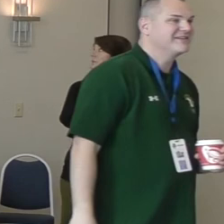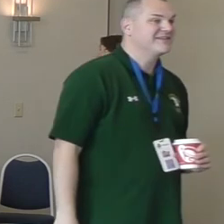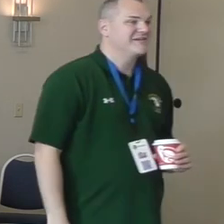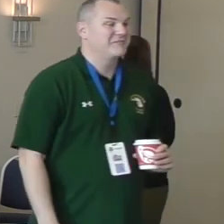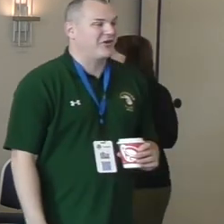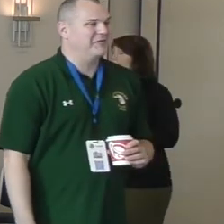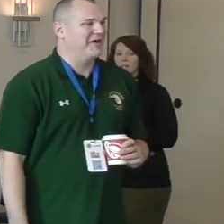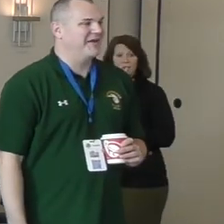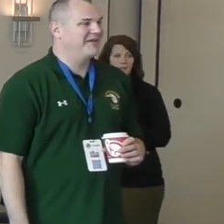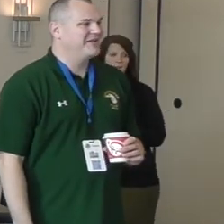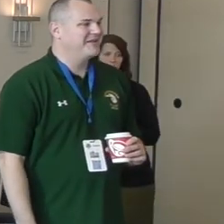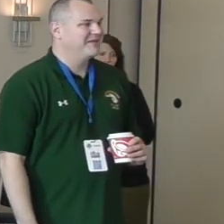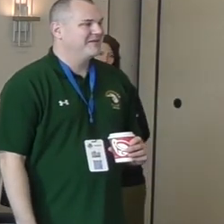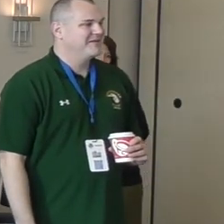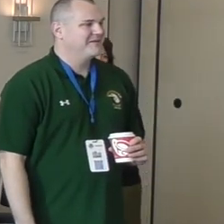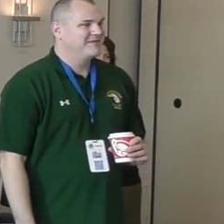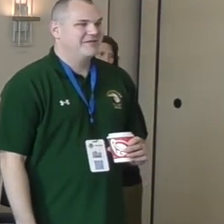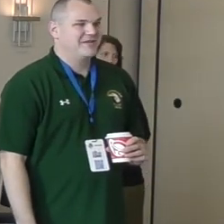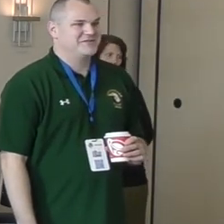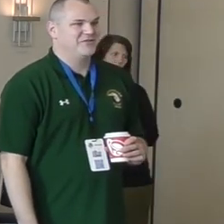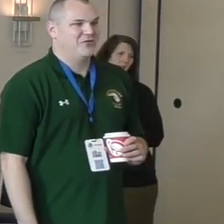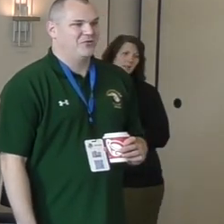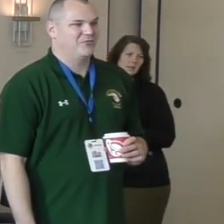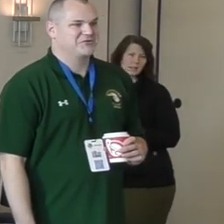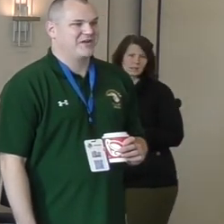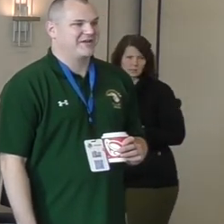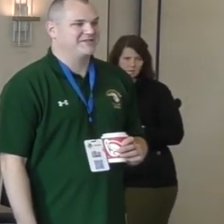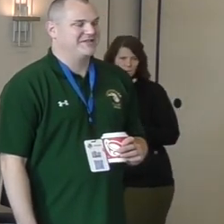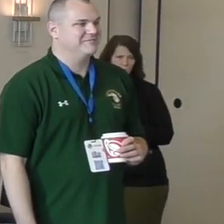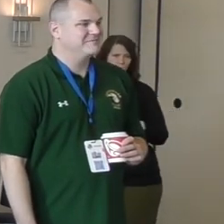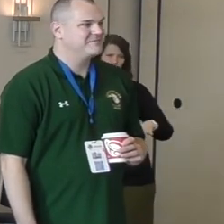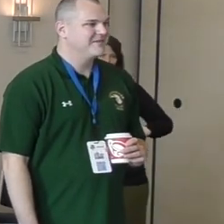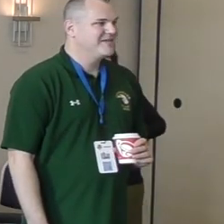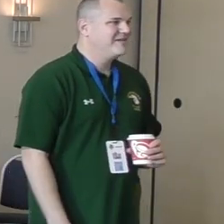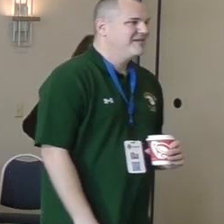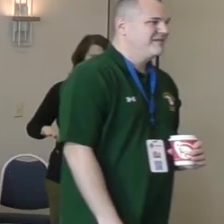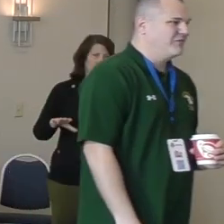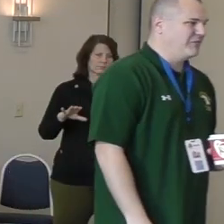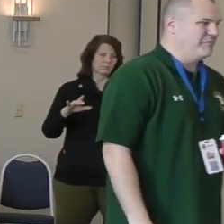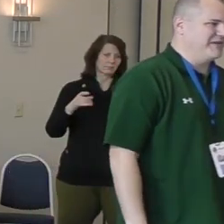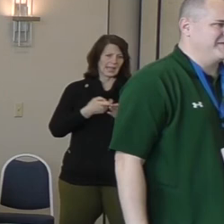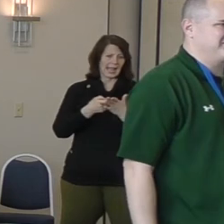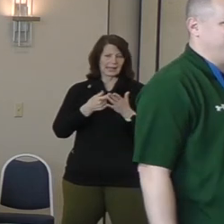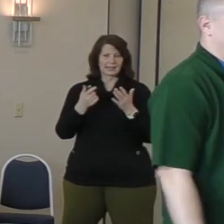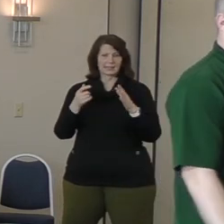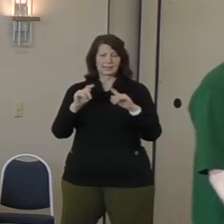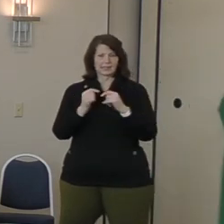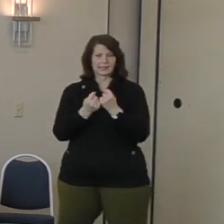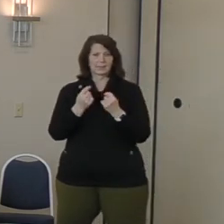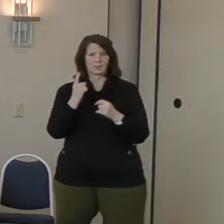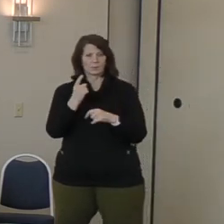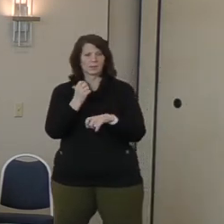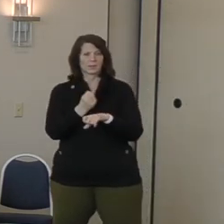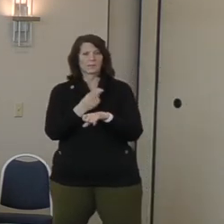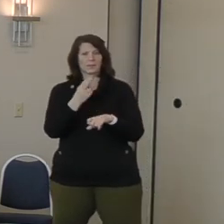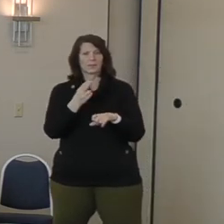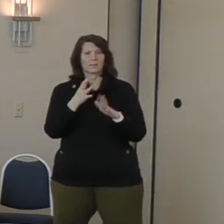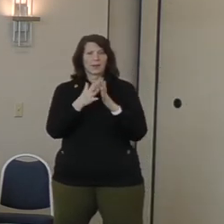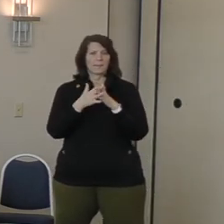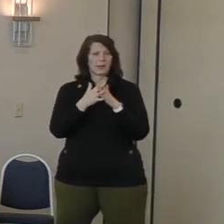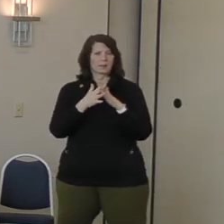is? Probably not. You guys know the old Russian hockey team? The one we beat in 1980 because America's